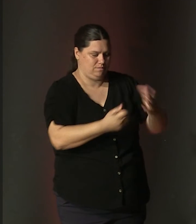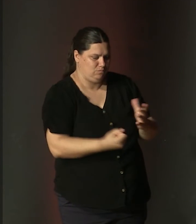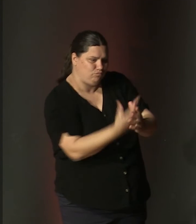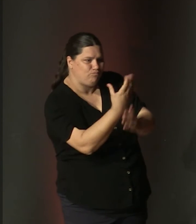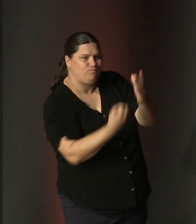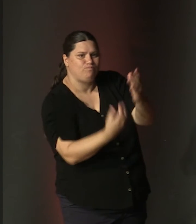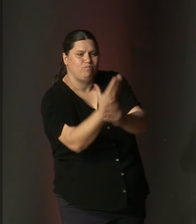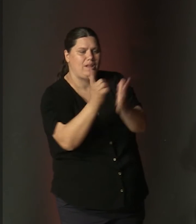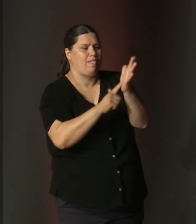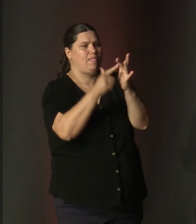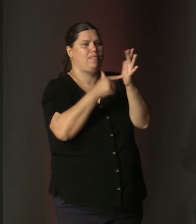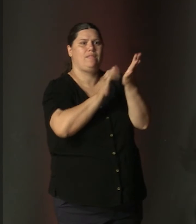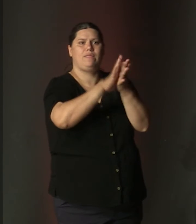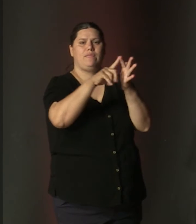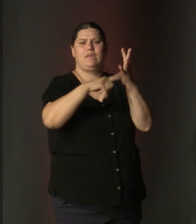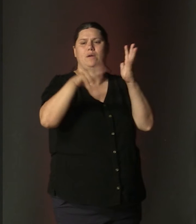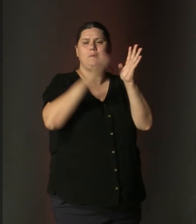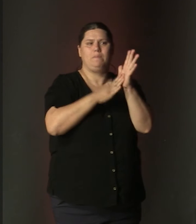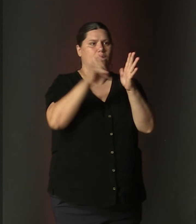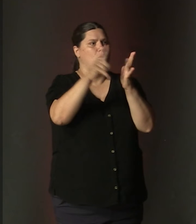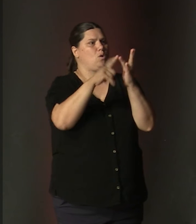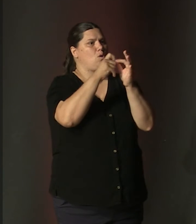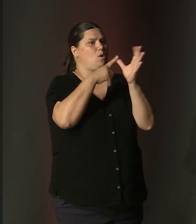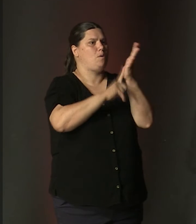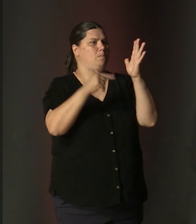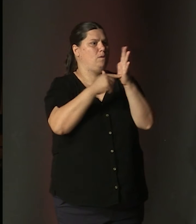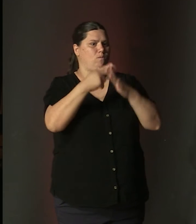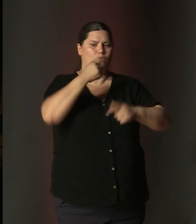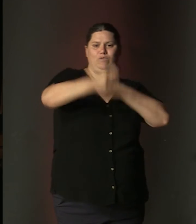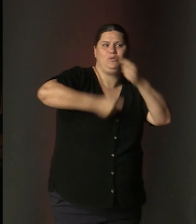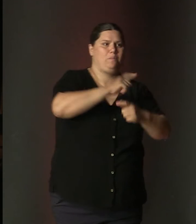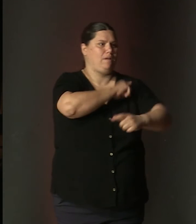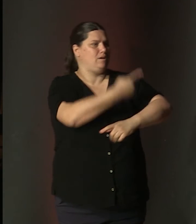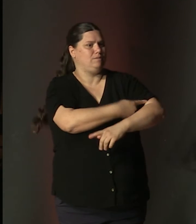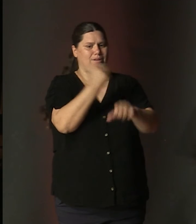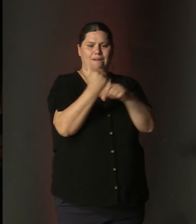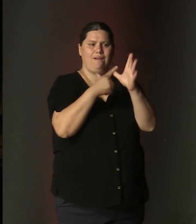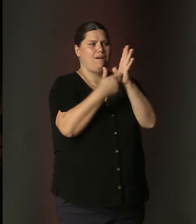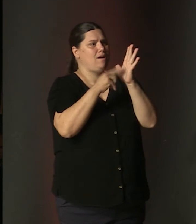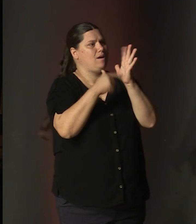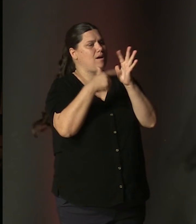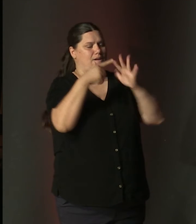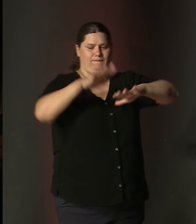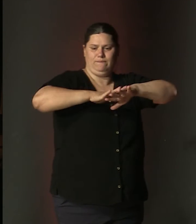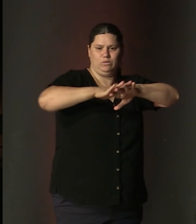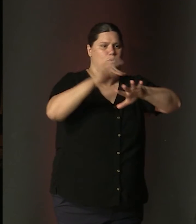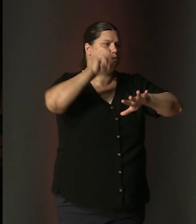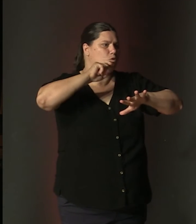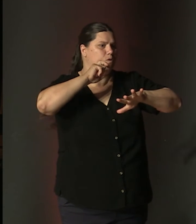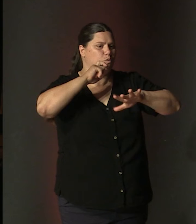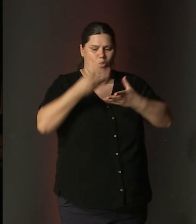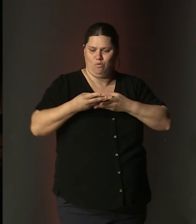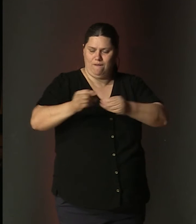the lithium and the cobalt that's fueling the global transition to renewable energy, the garnet that filters water, or the gravel and stone that